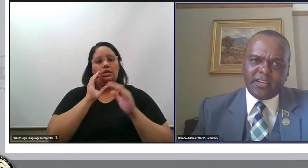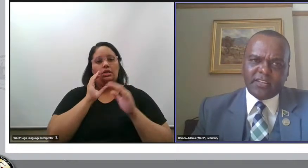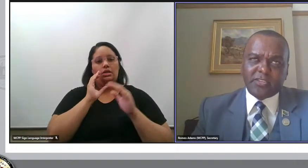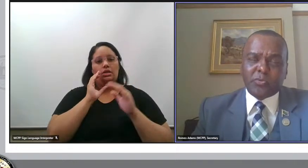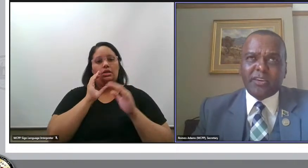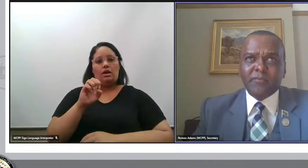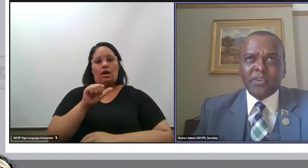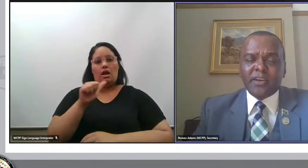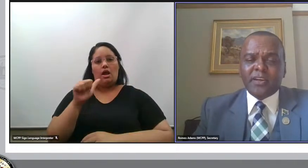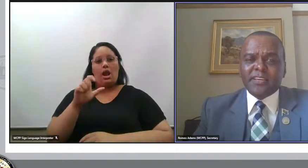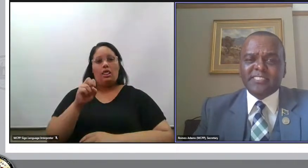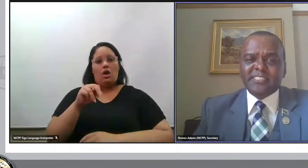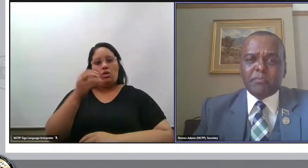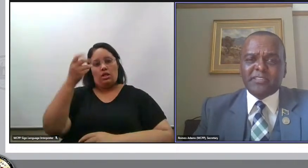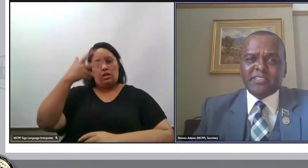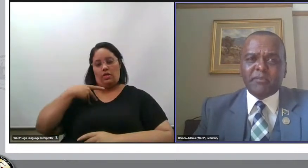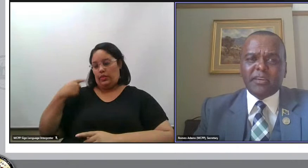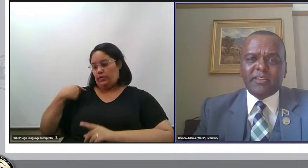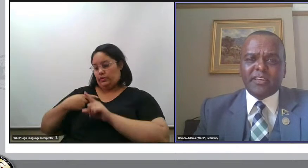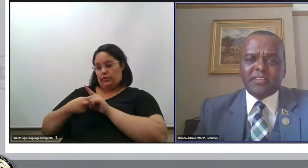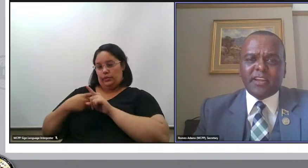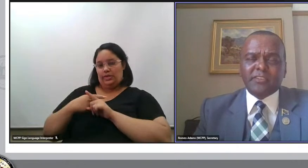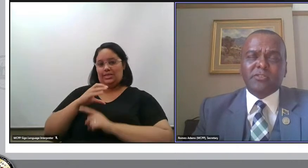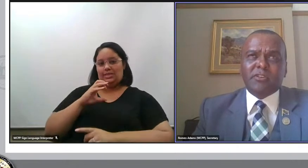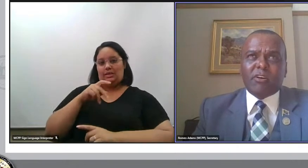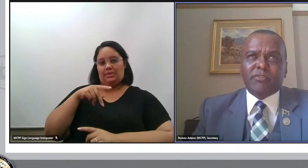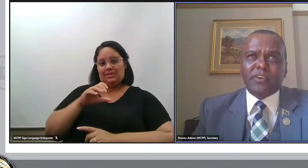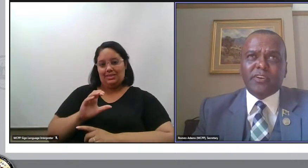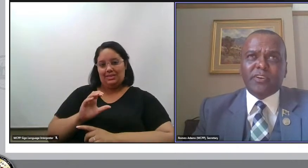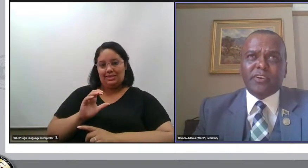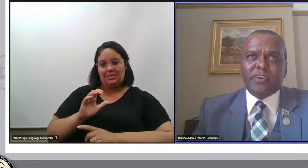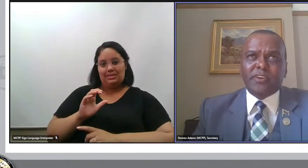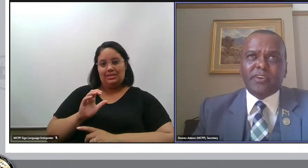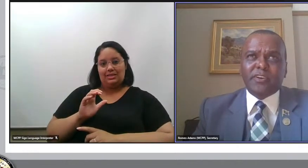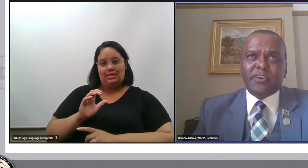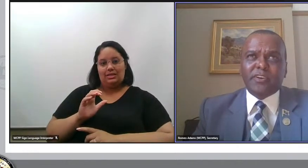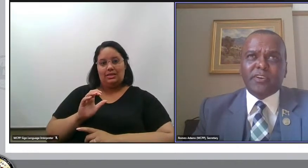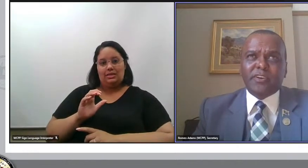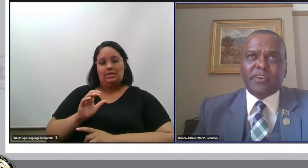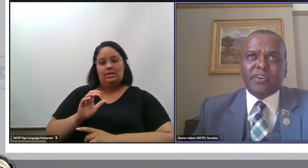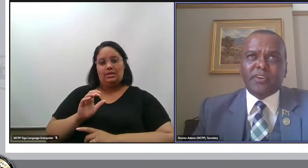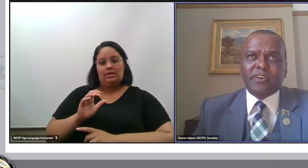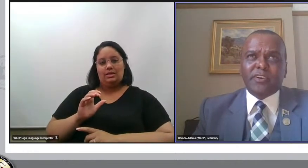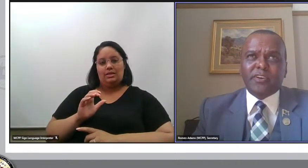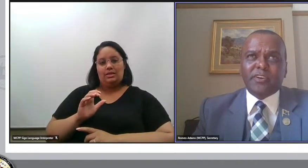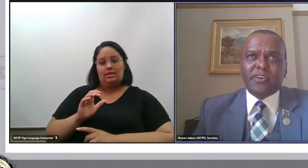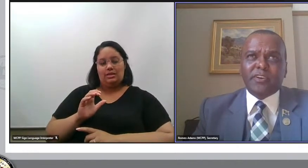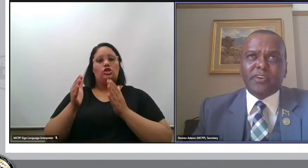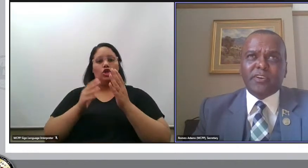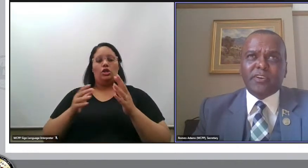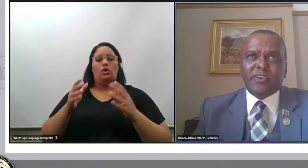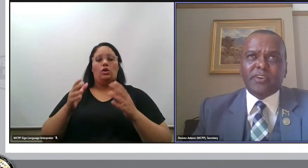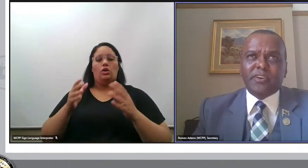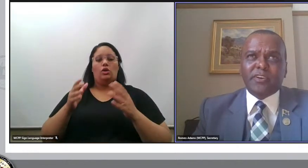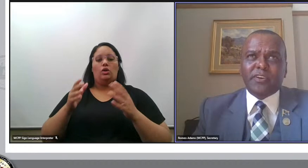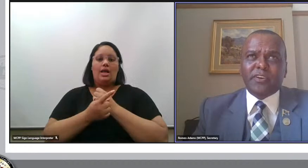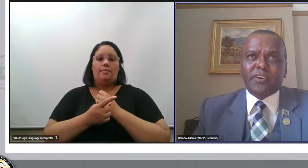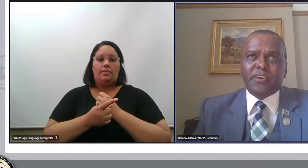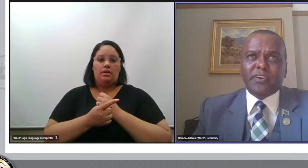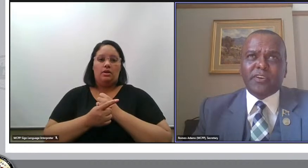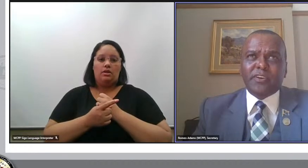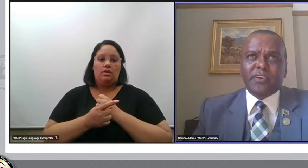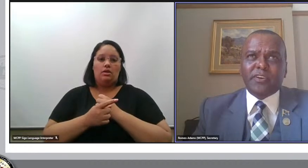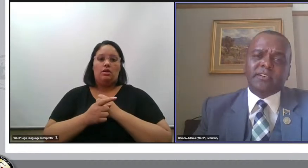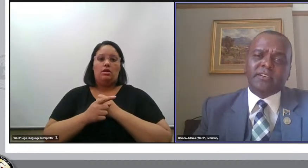notice earlier this week. The CPC, being the international conference, is due to take place in Canada. I think it's